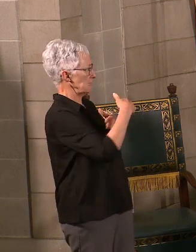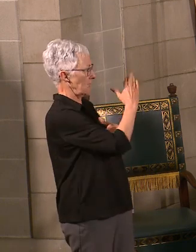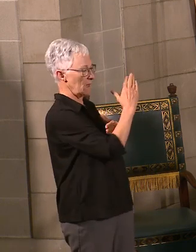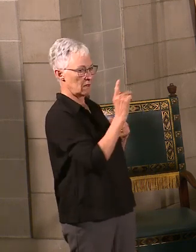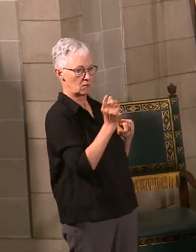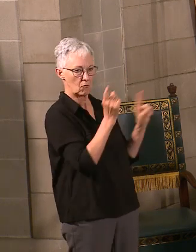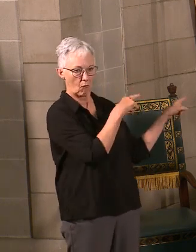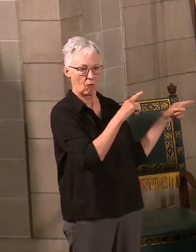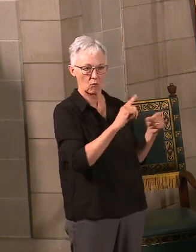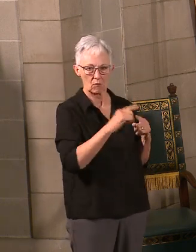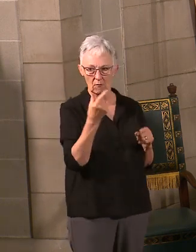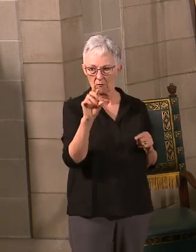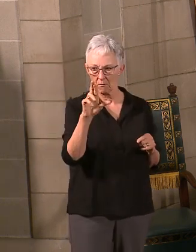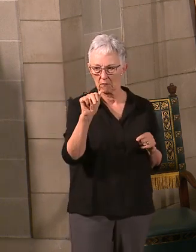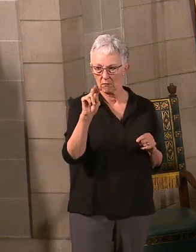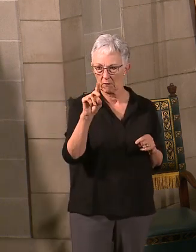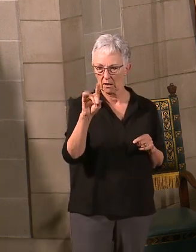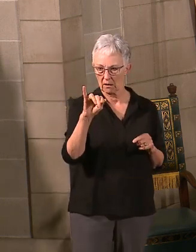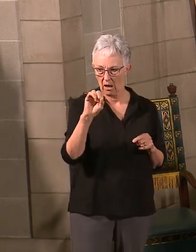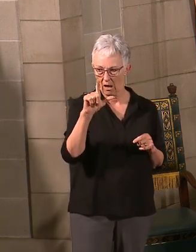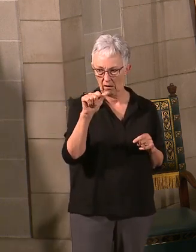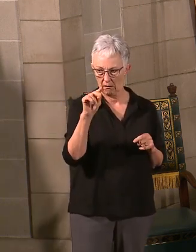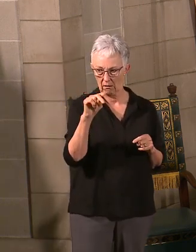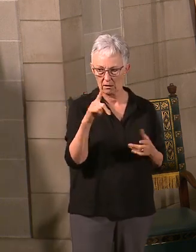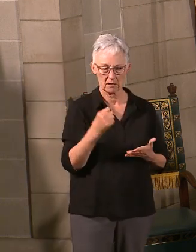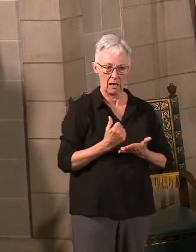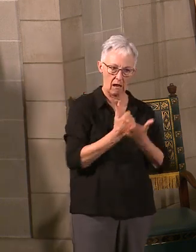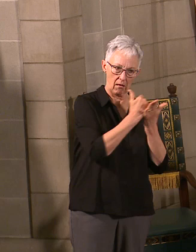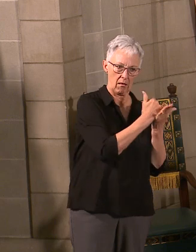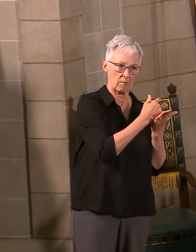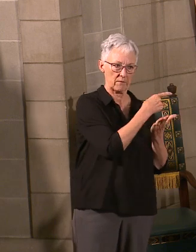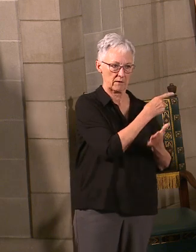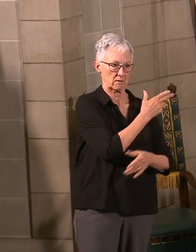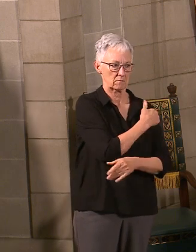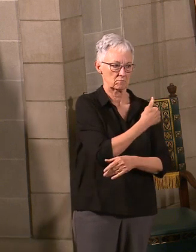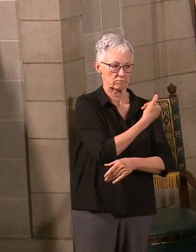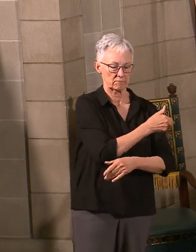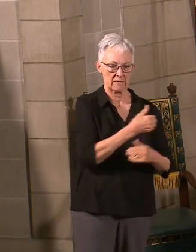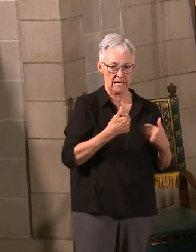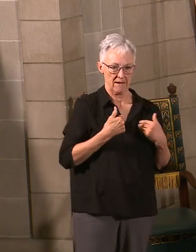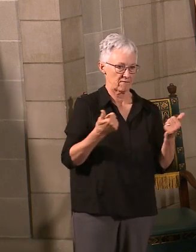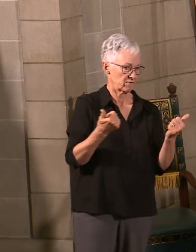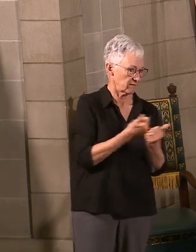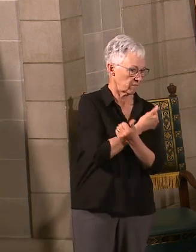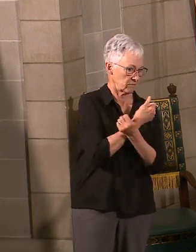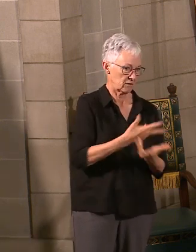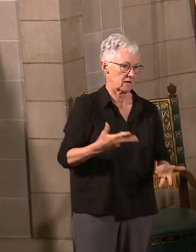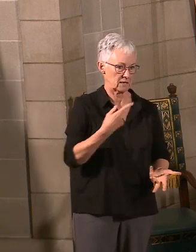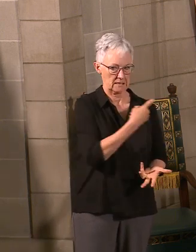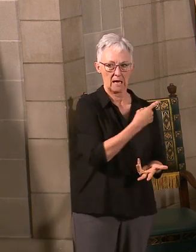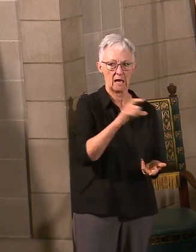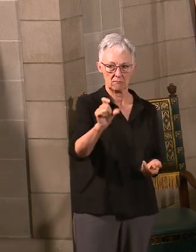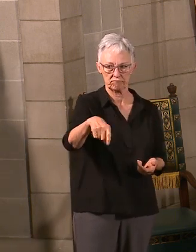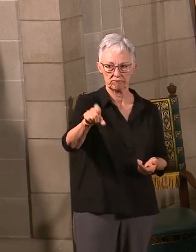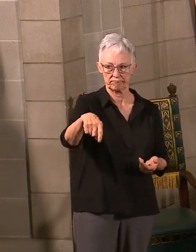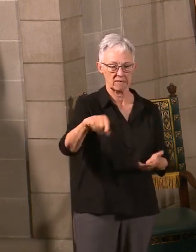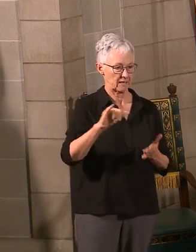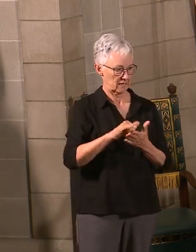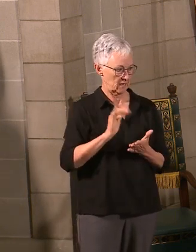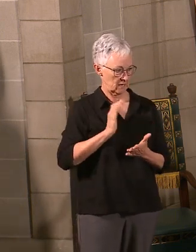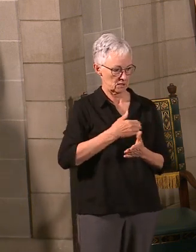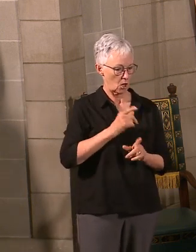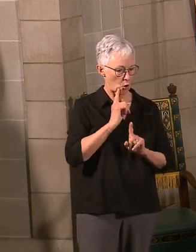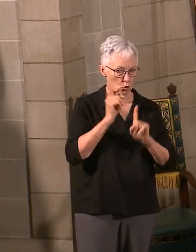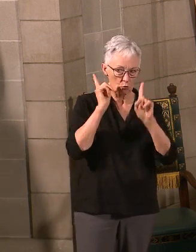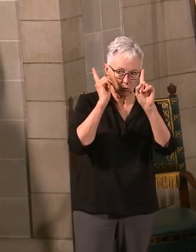again, we got lots of people who are pitching in to be able to make sure we take care of Nebraskans here in our state. And again, that is the whole point of all that we're doing, is to make sure that